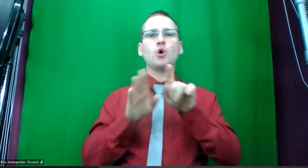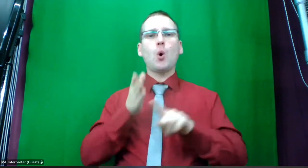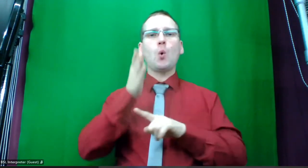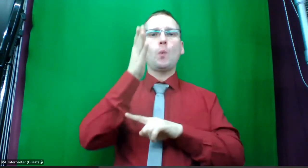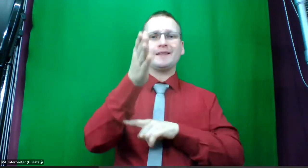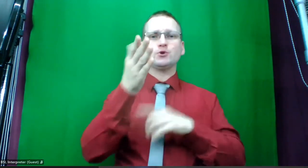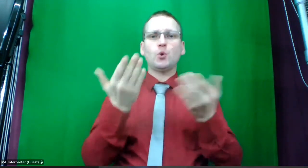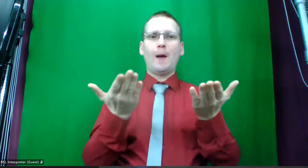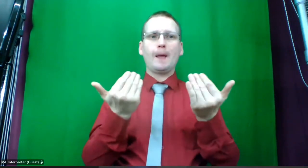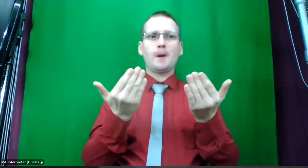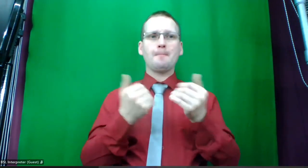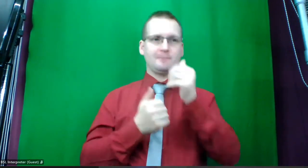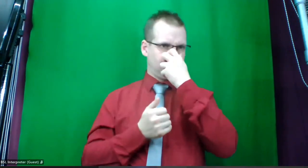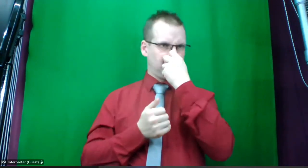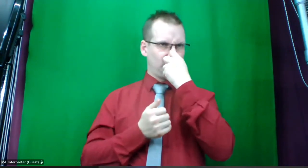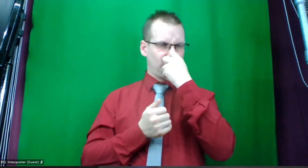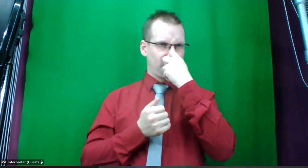welcomed.